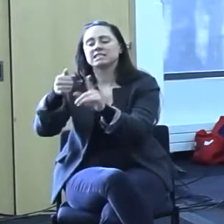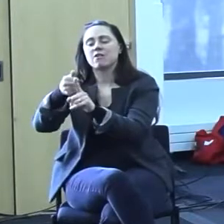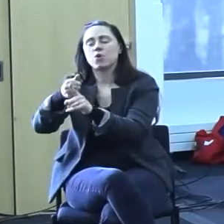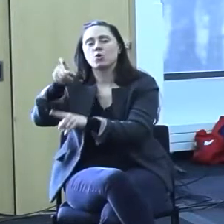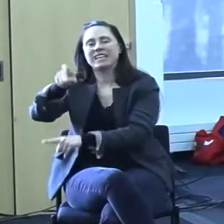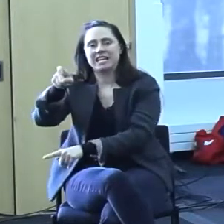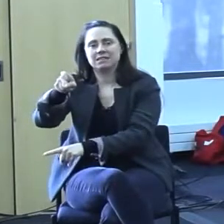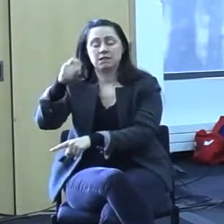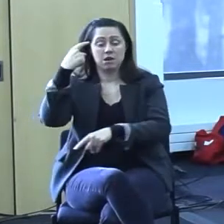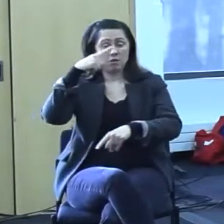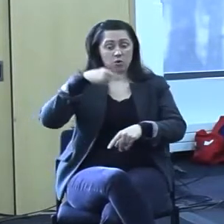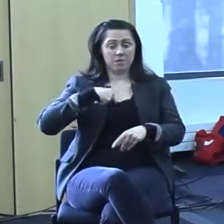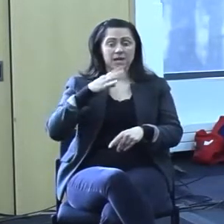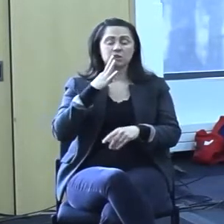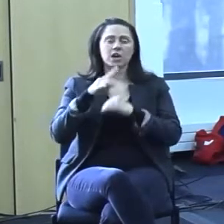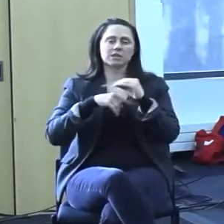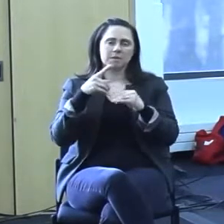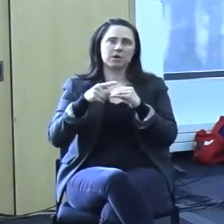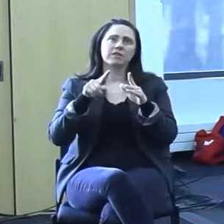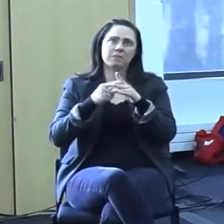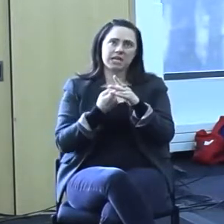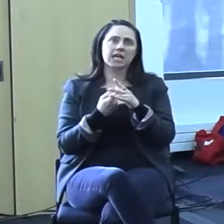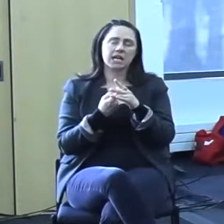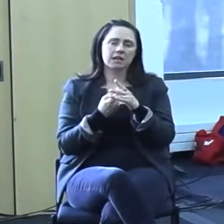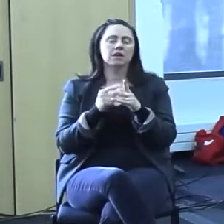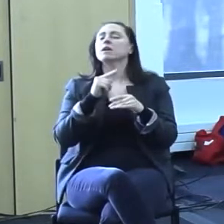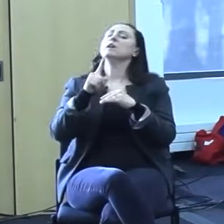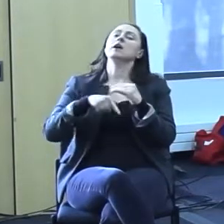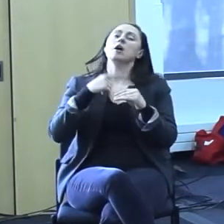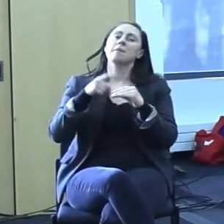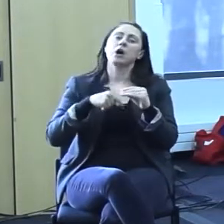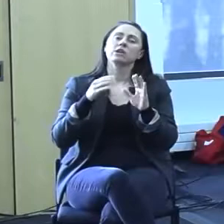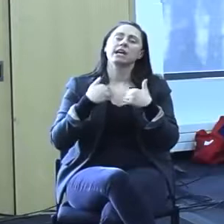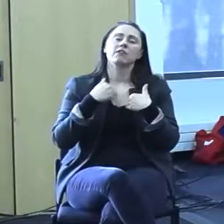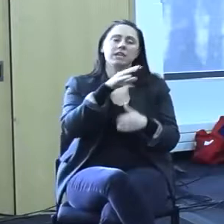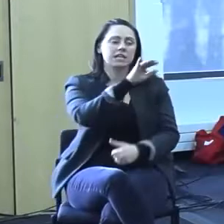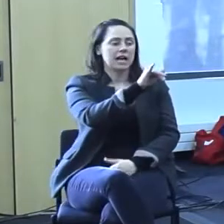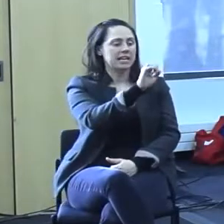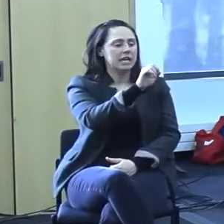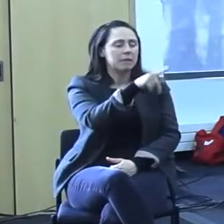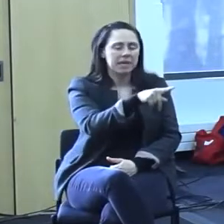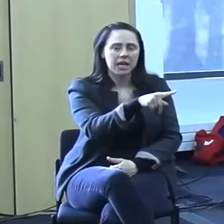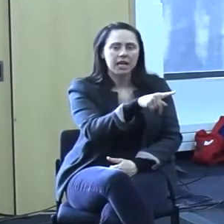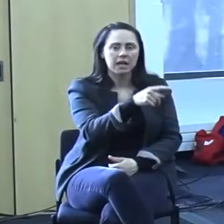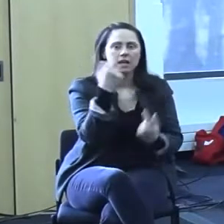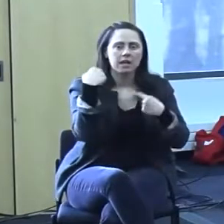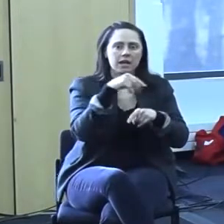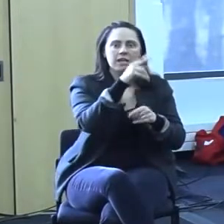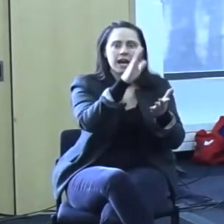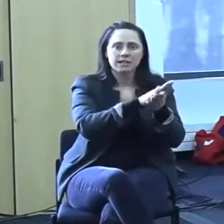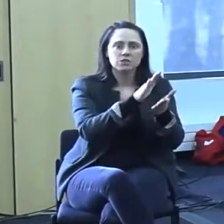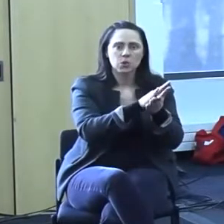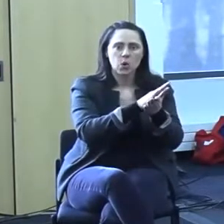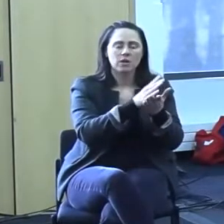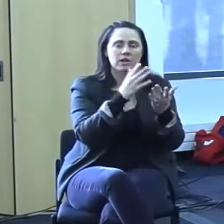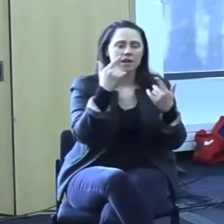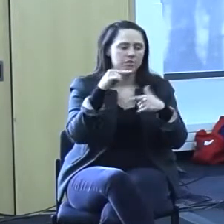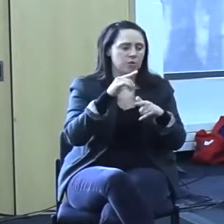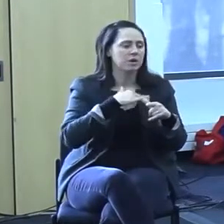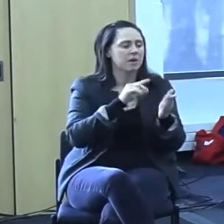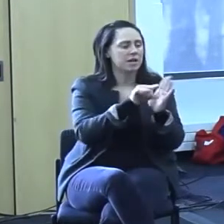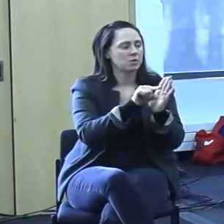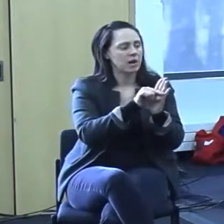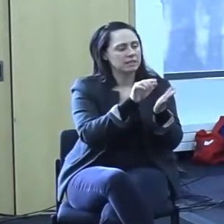needs. So for me, I did talk about this at the beginning about having an IEP in high school and throughout all my